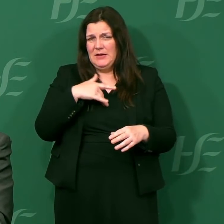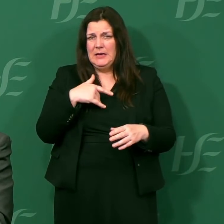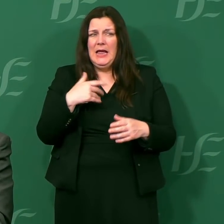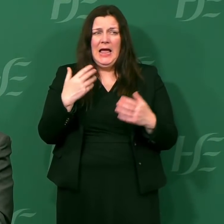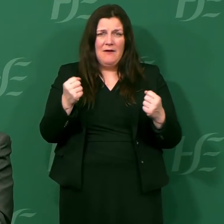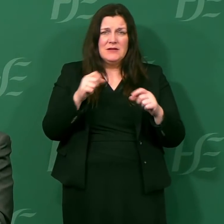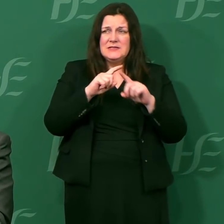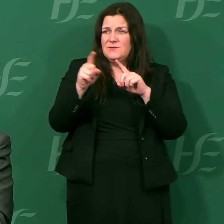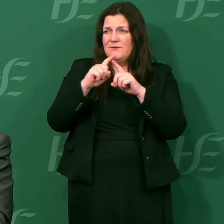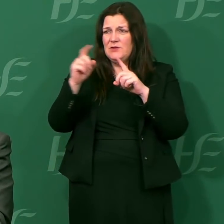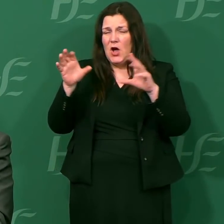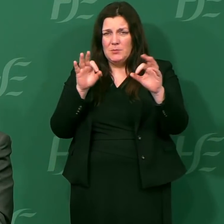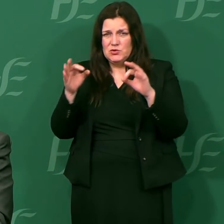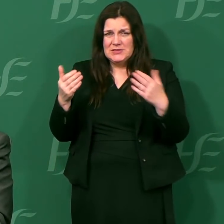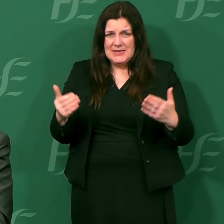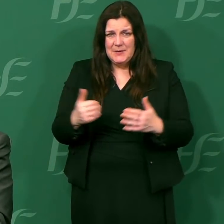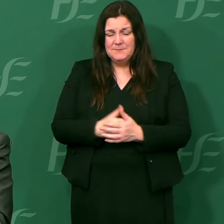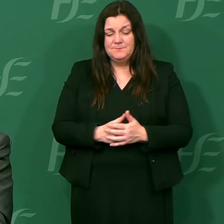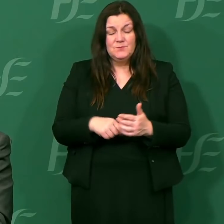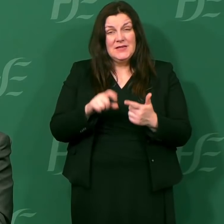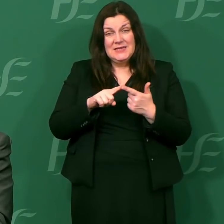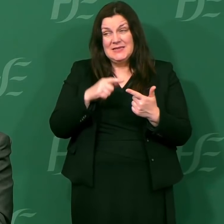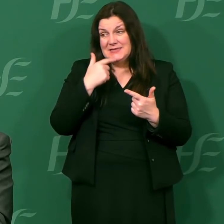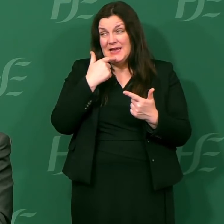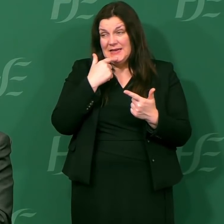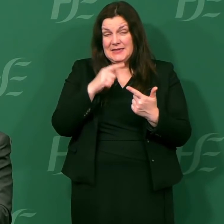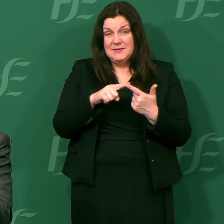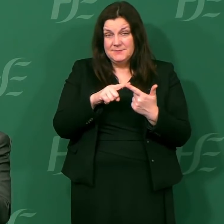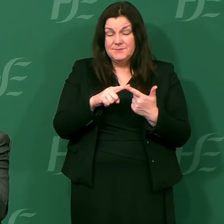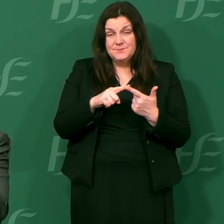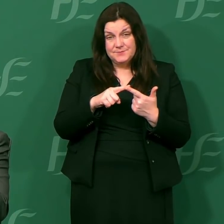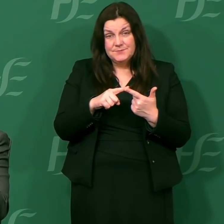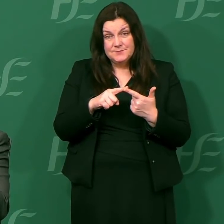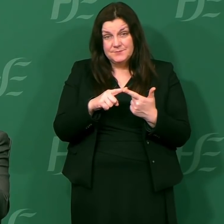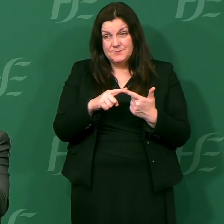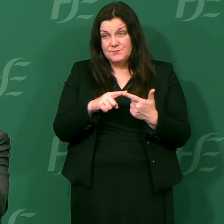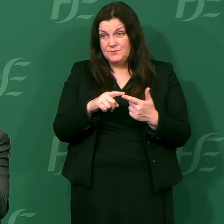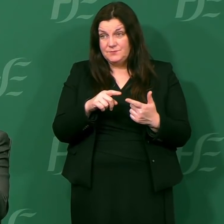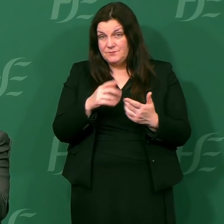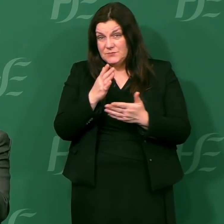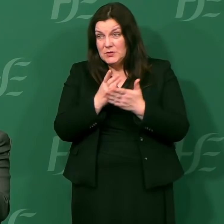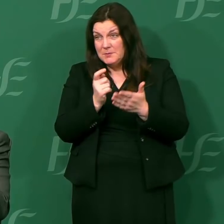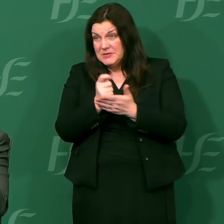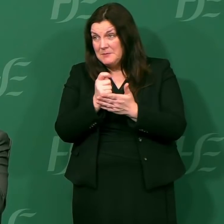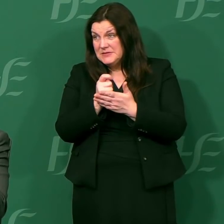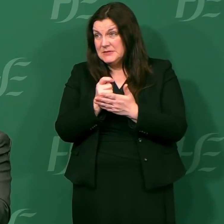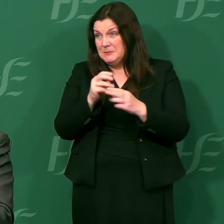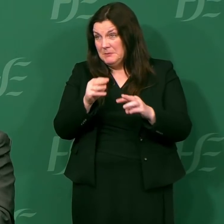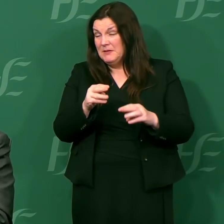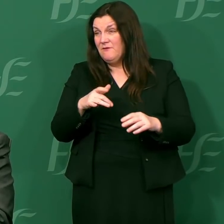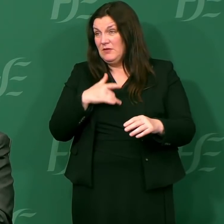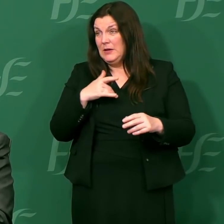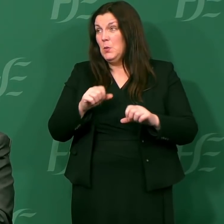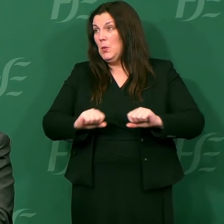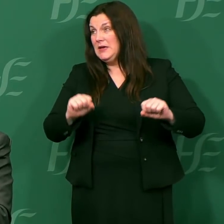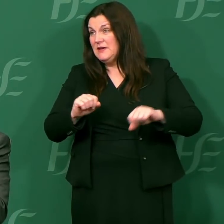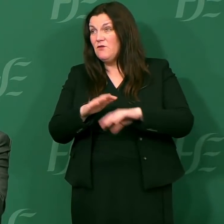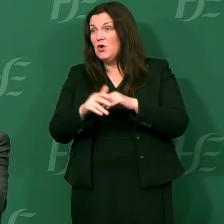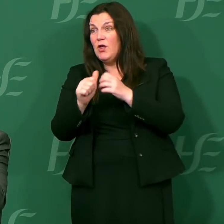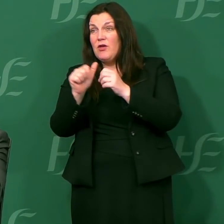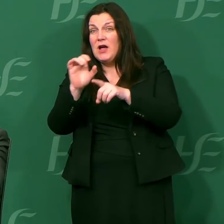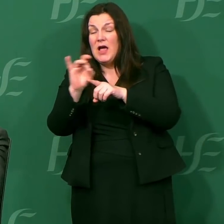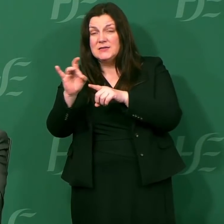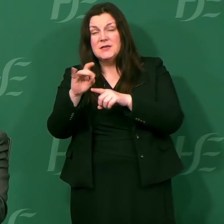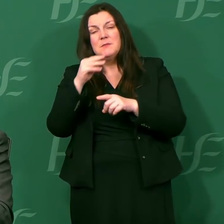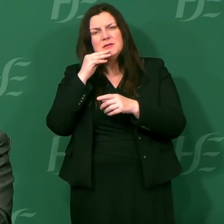looking at options. Secondly, just that issue around, waiting for another vaccine type, and many of the pharmaceutical companies have been talking